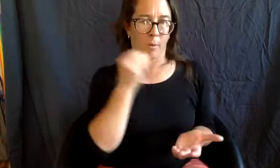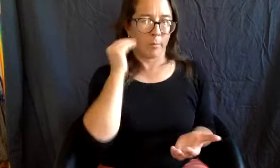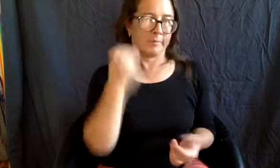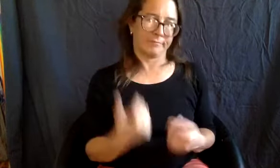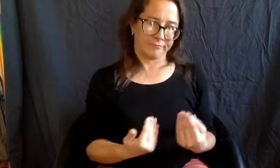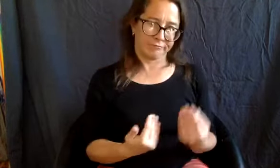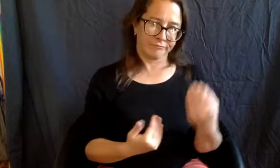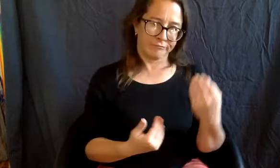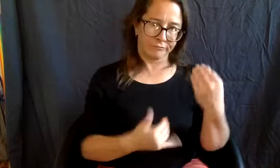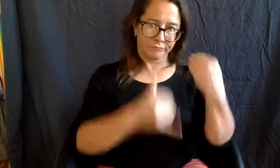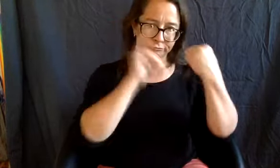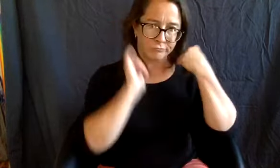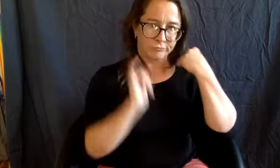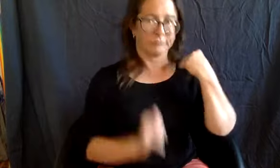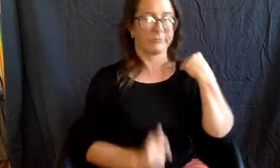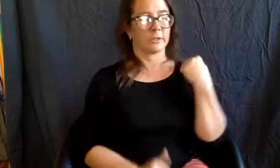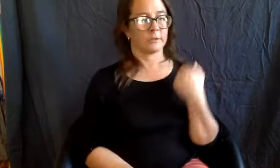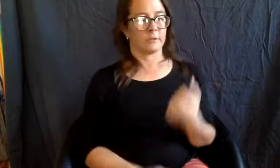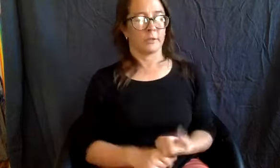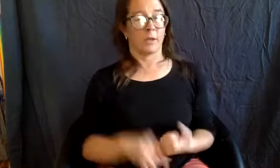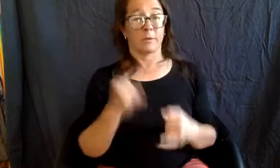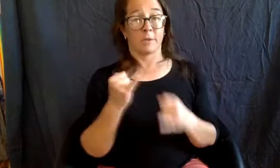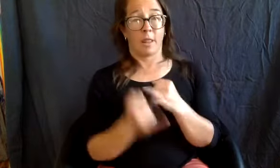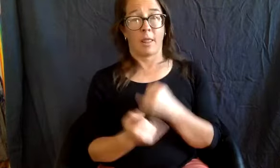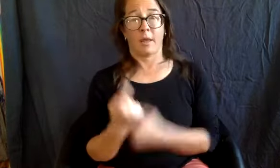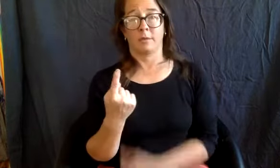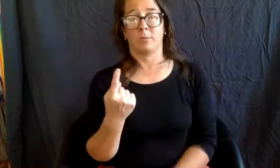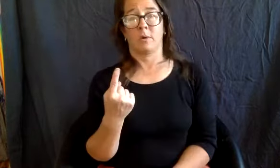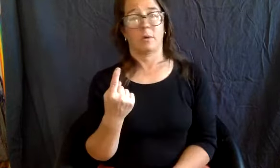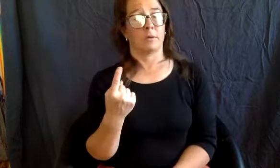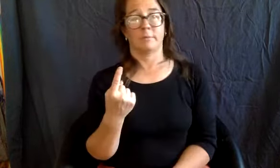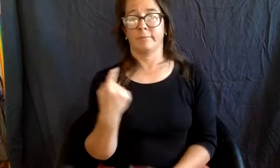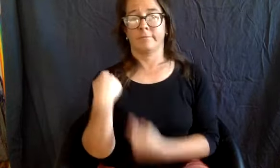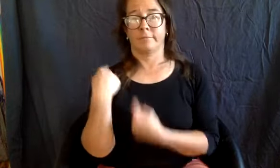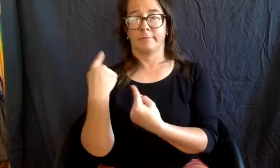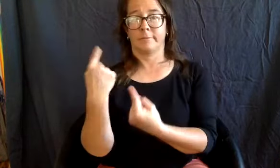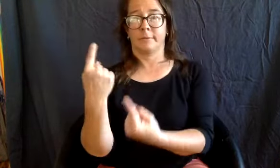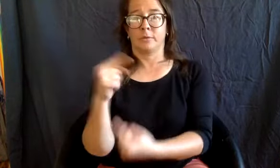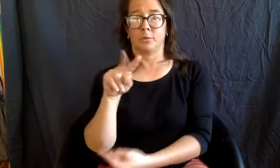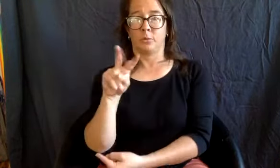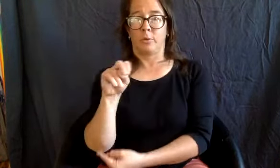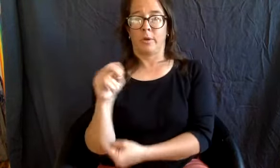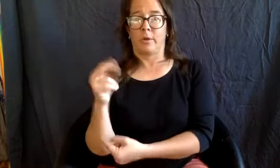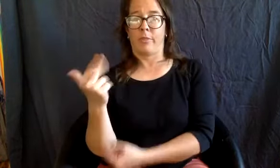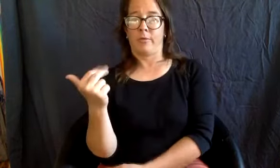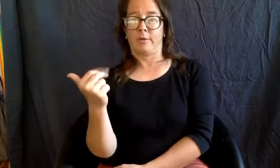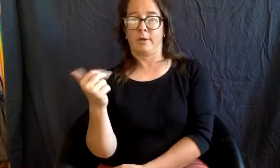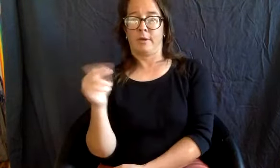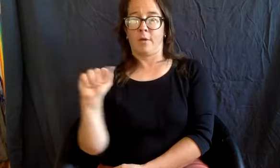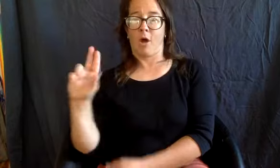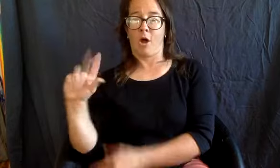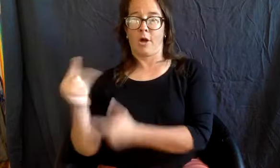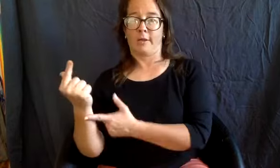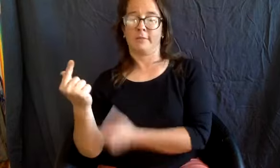a 22-ounce Rolling Rock. And I went home, and I cracked that big book, and I cracked that beer. And I read the